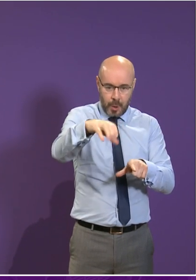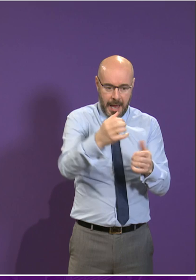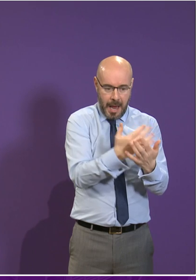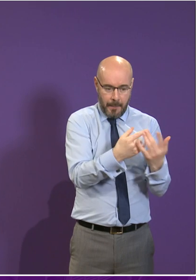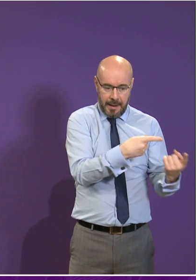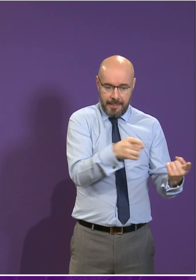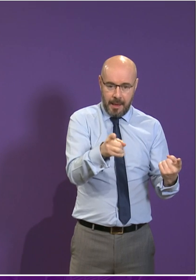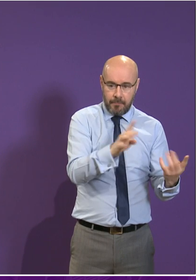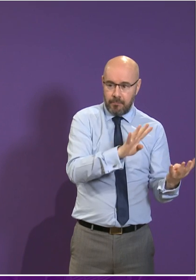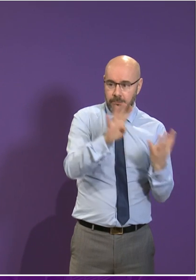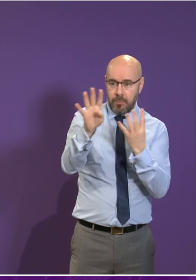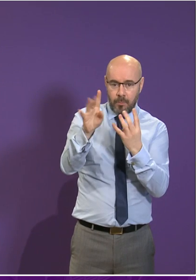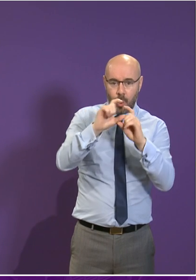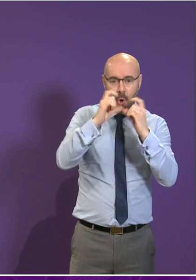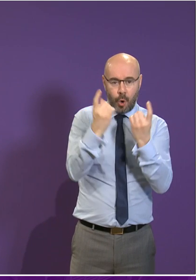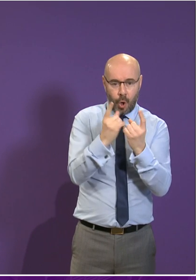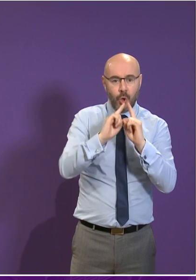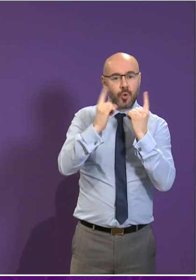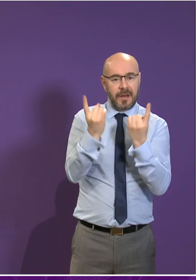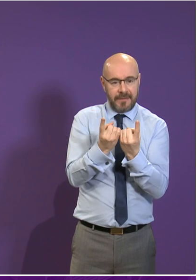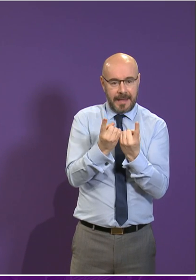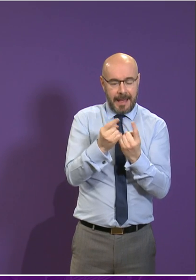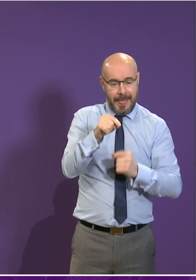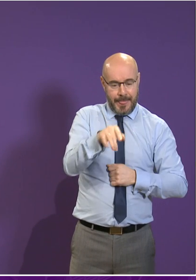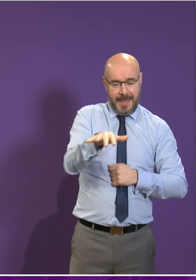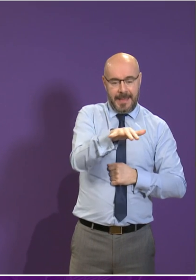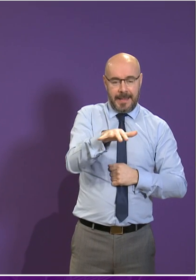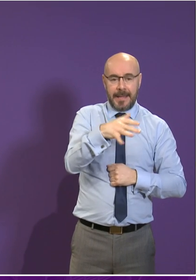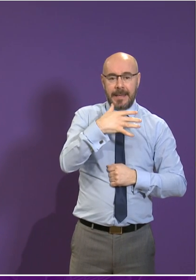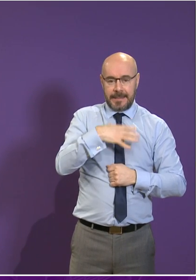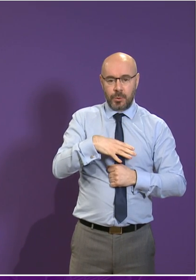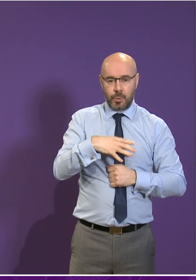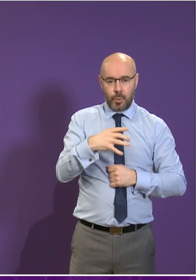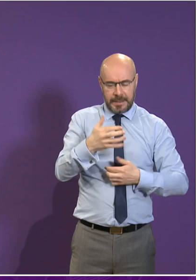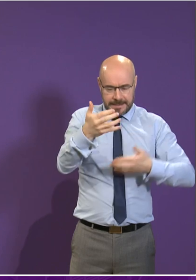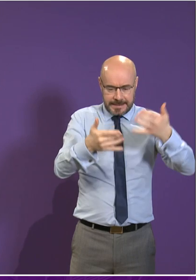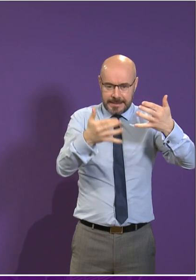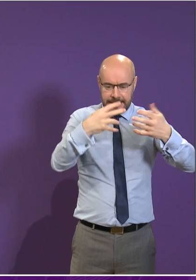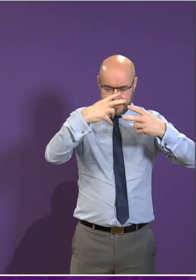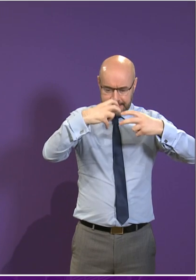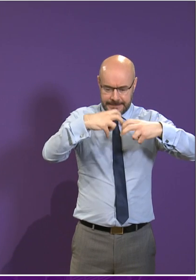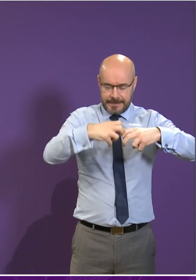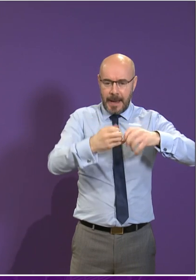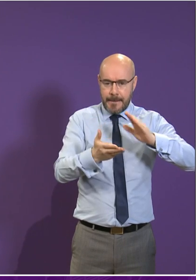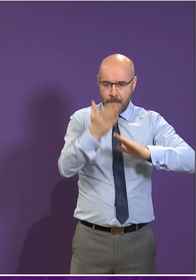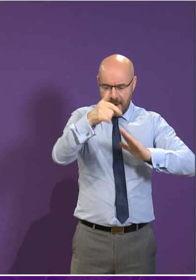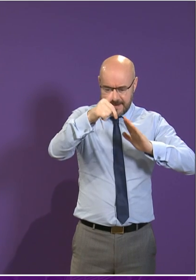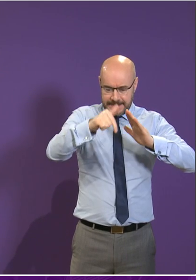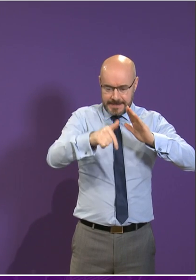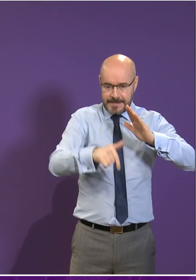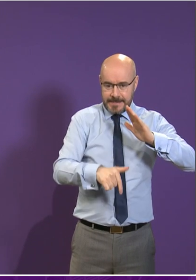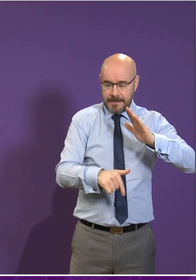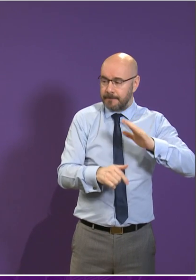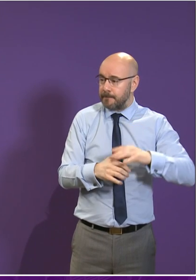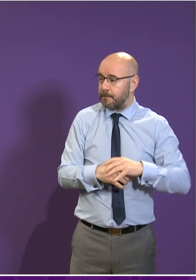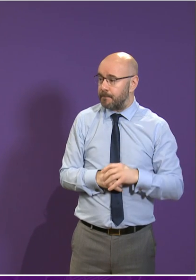to university and college. I think it's an area we do need to look more closely at the data, and accept that was a bit of a sweeping statement.